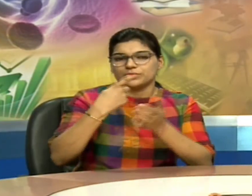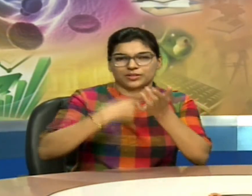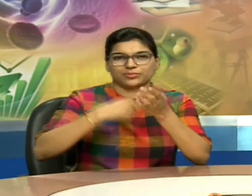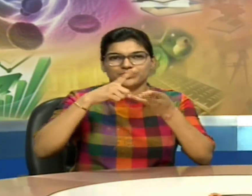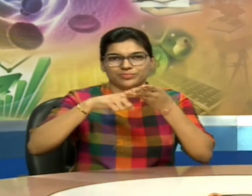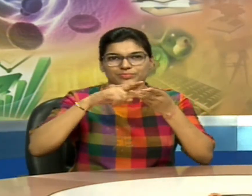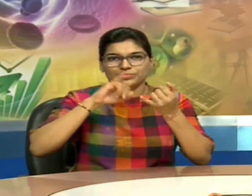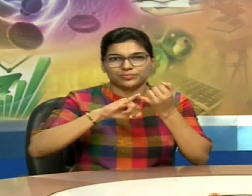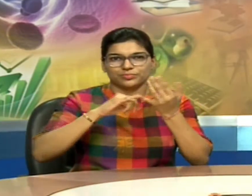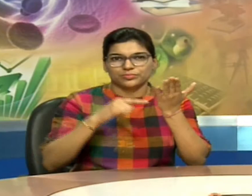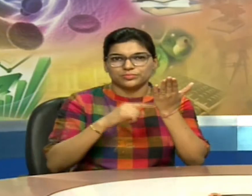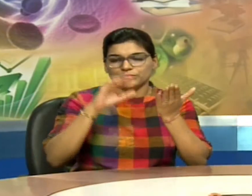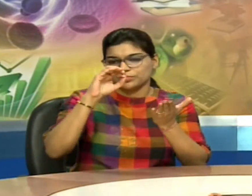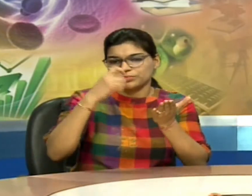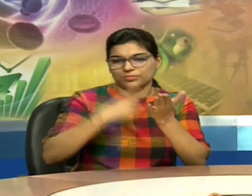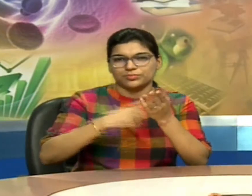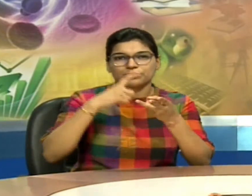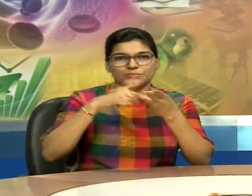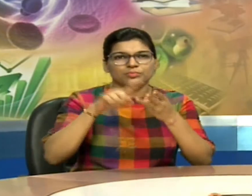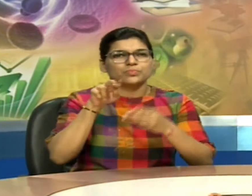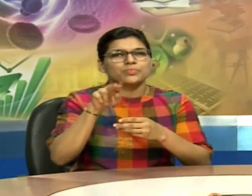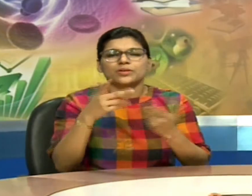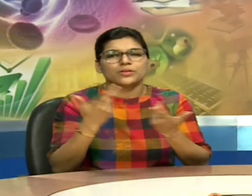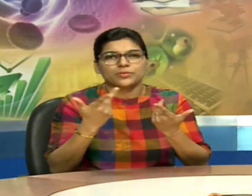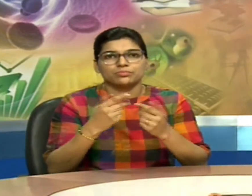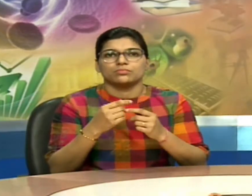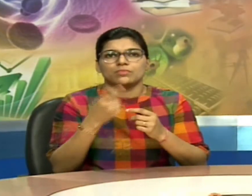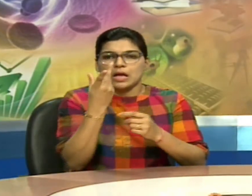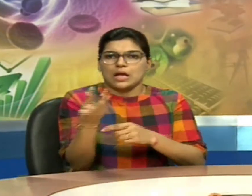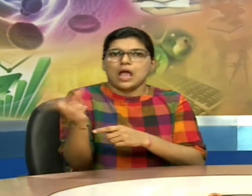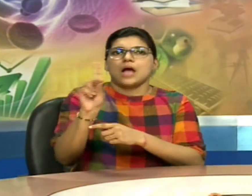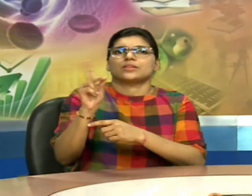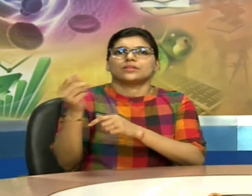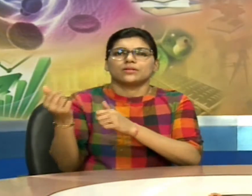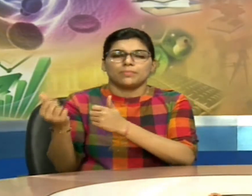The first word which you can see on the screen is restore.